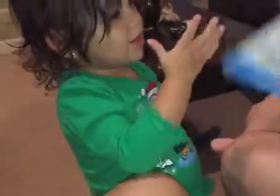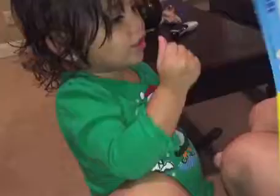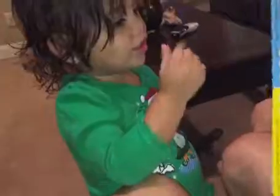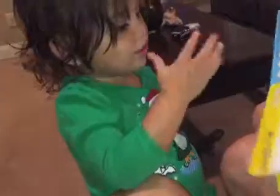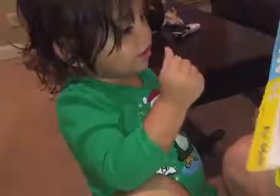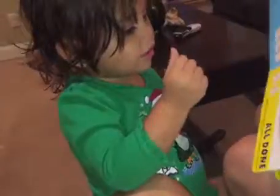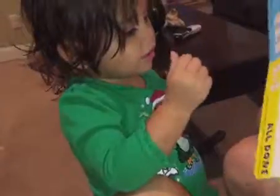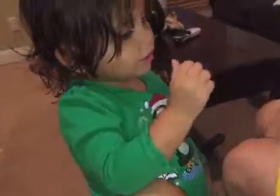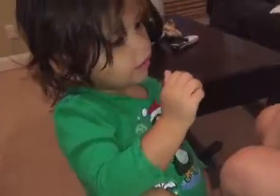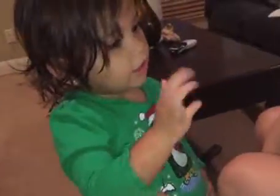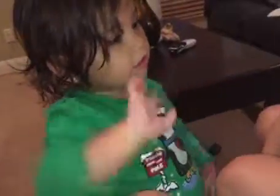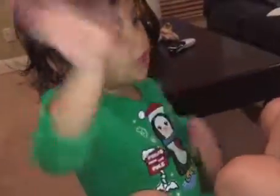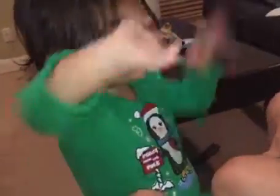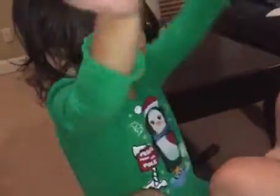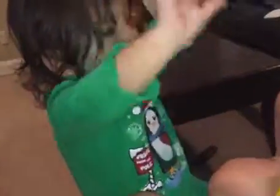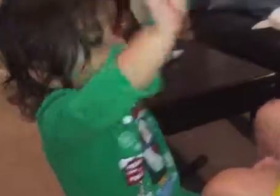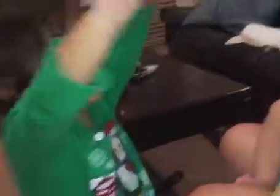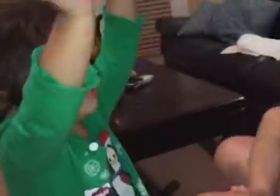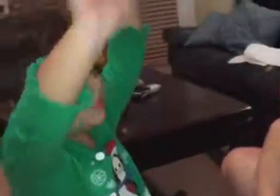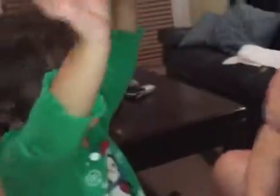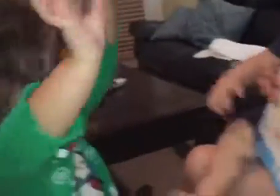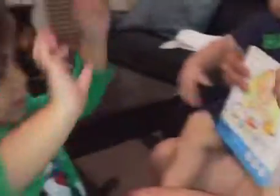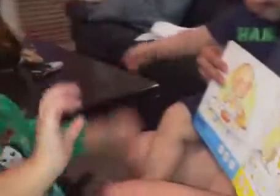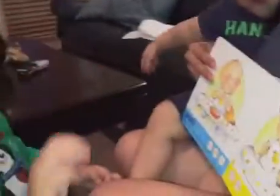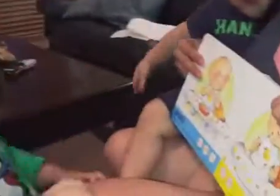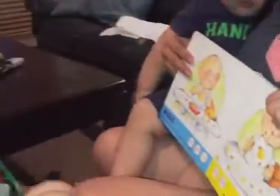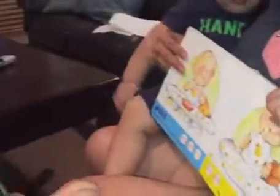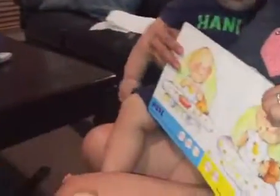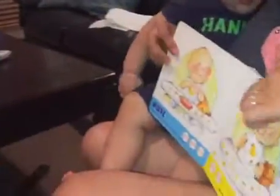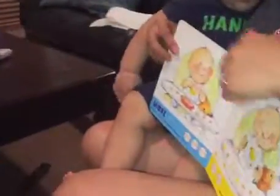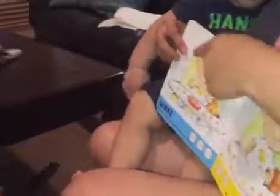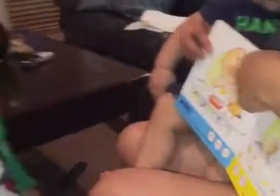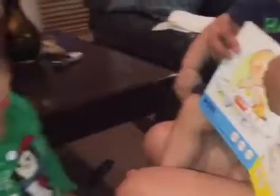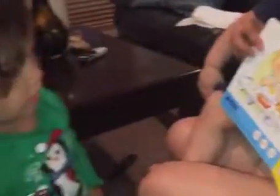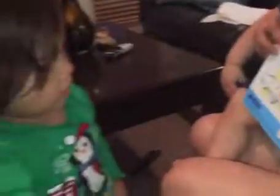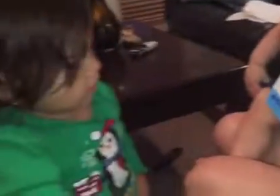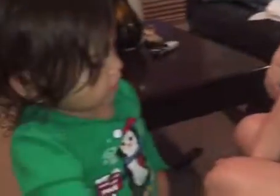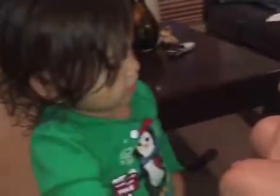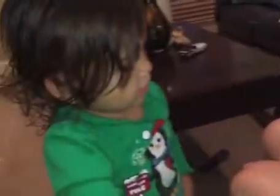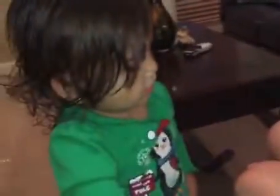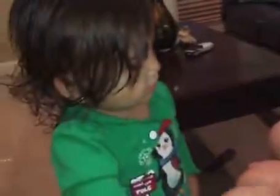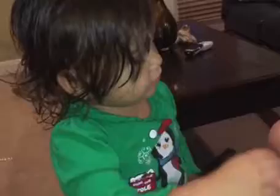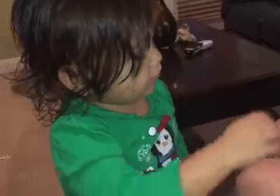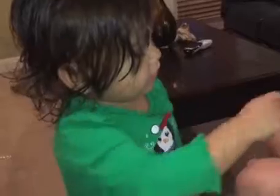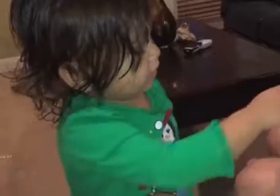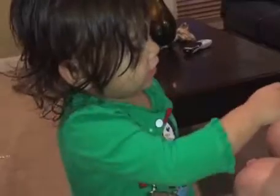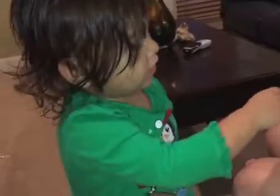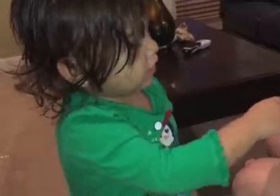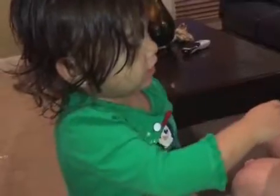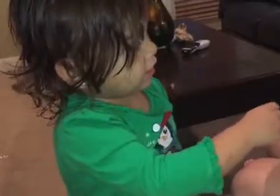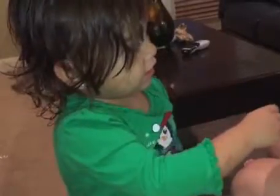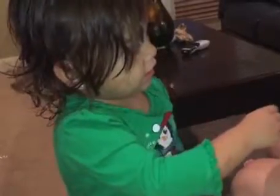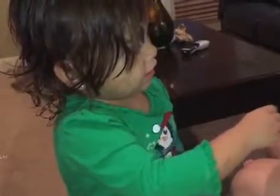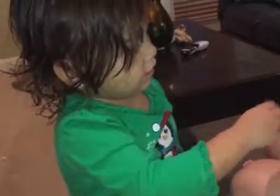Both hands, Lily. hands. All done. All done. She reads this one first. And then this one? Which one's this one?